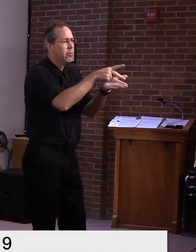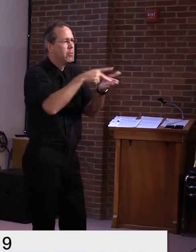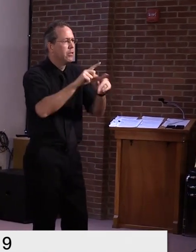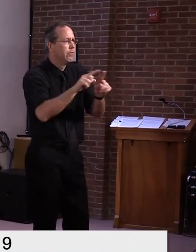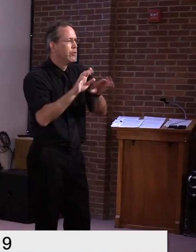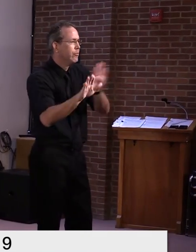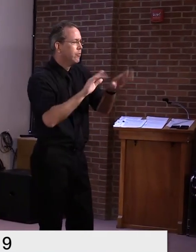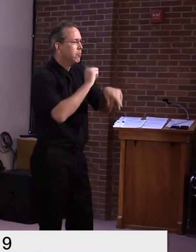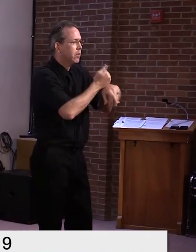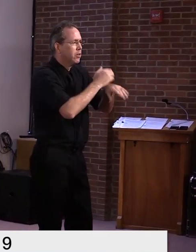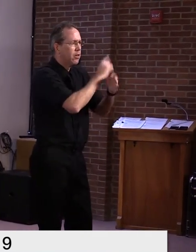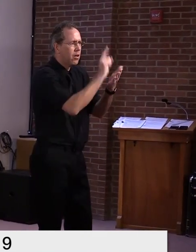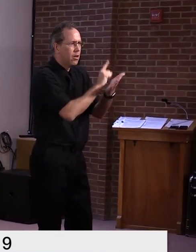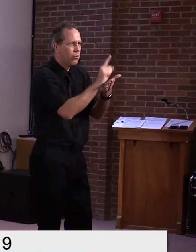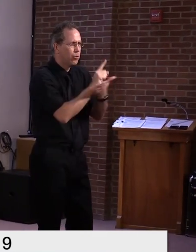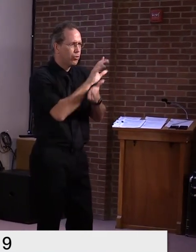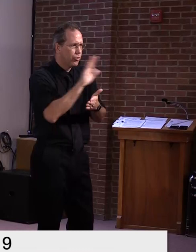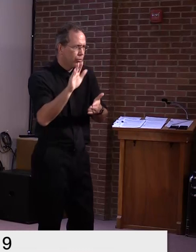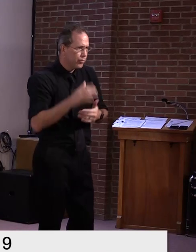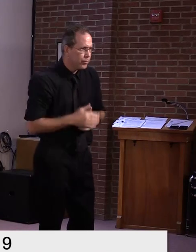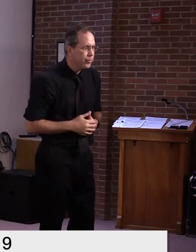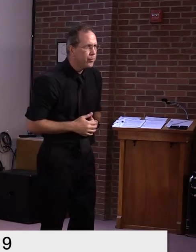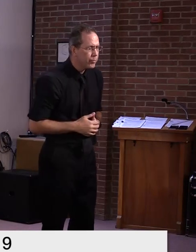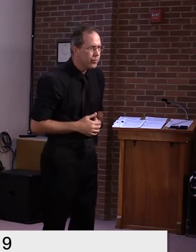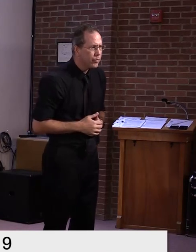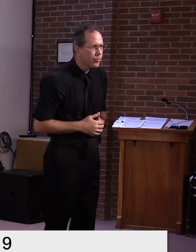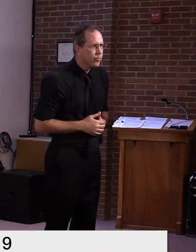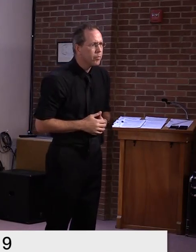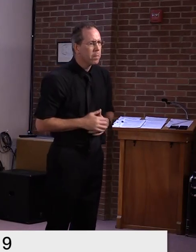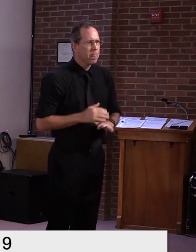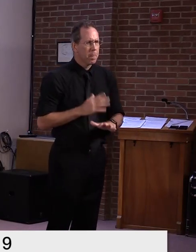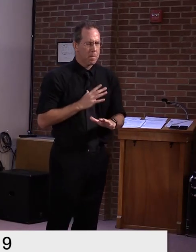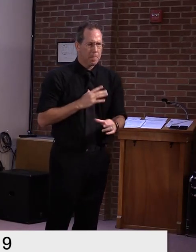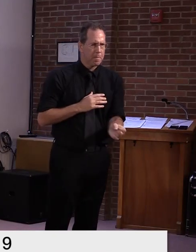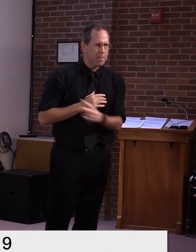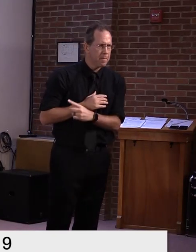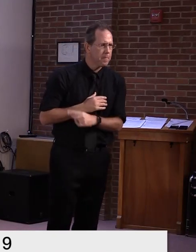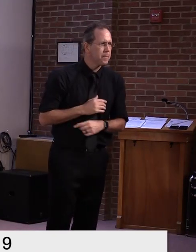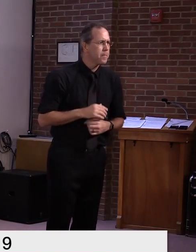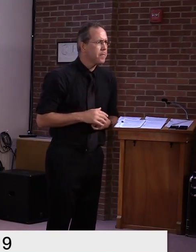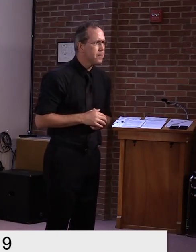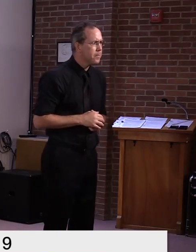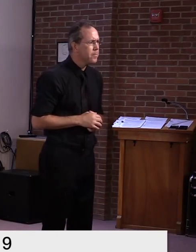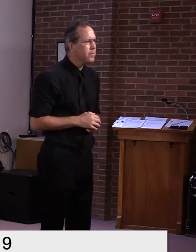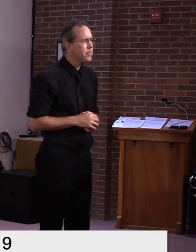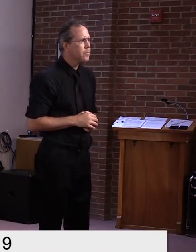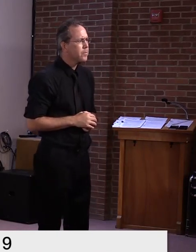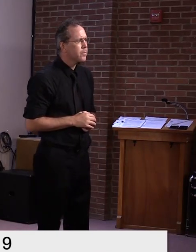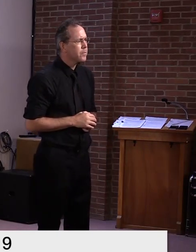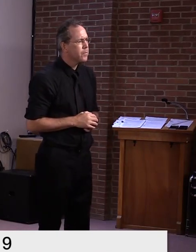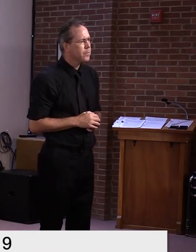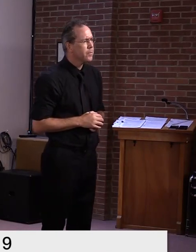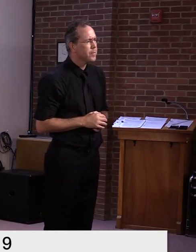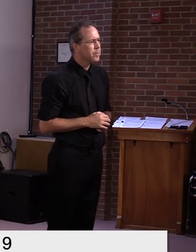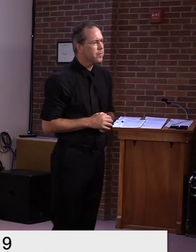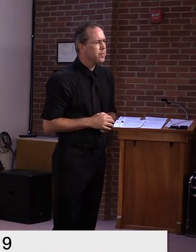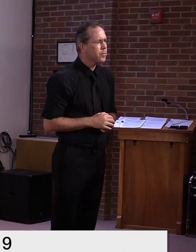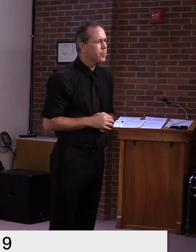students or two-thirds of Vermont school districts are going remote for more than half of the days of the